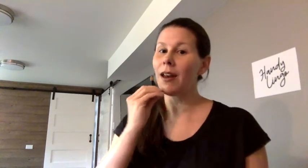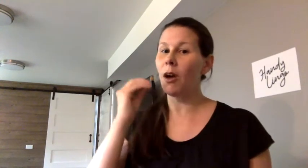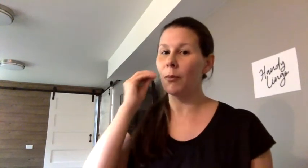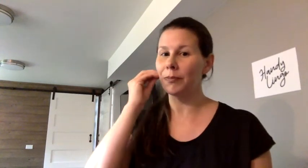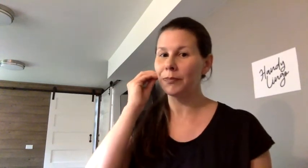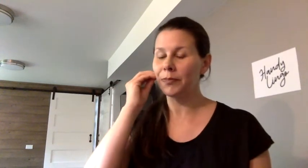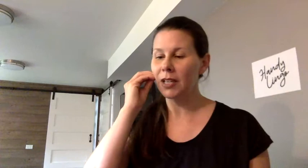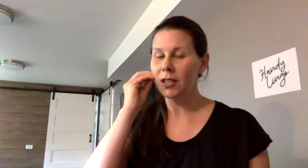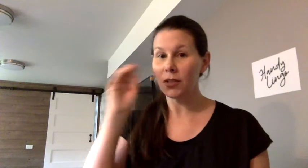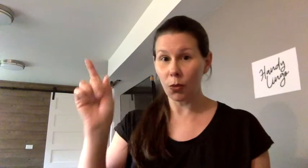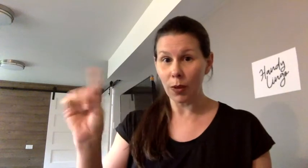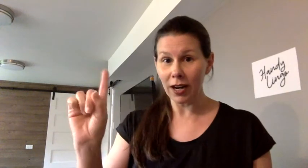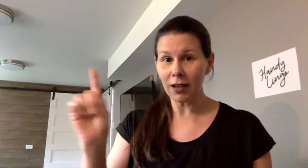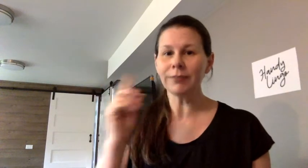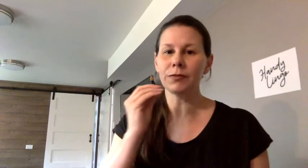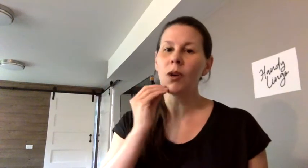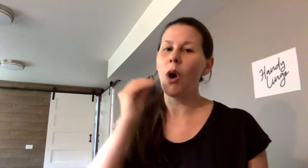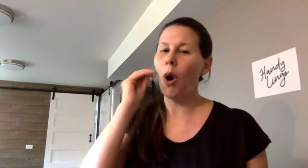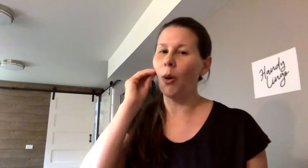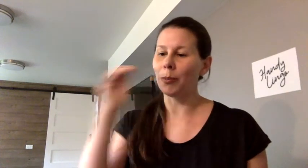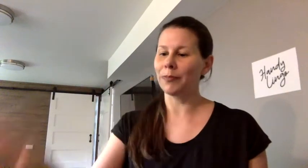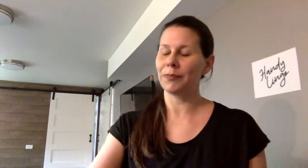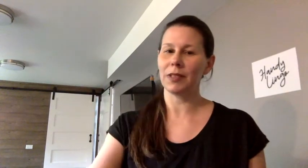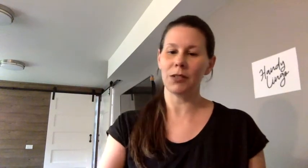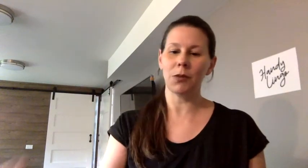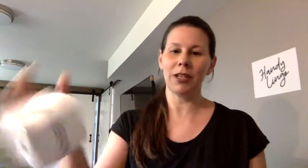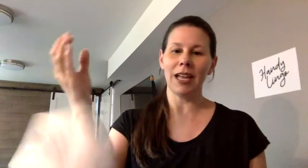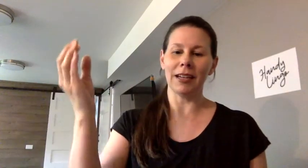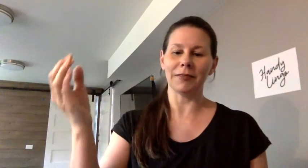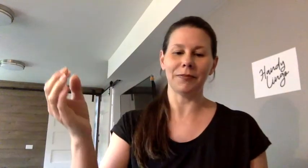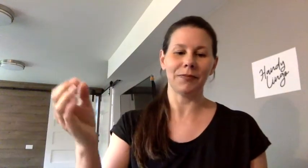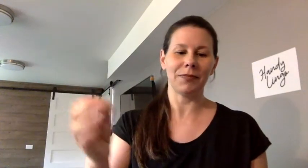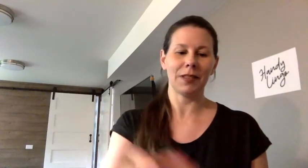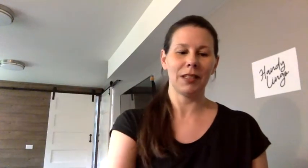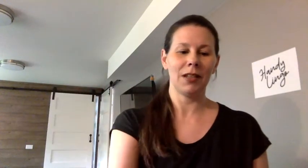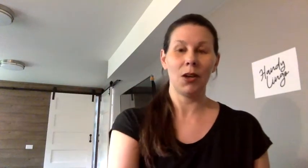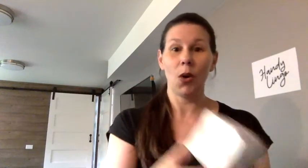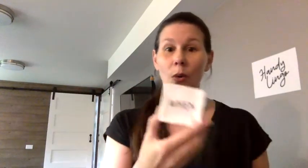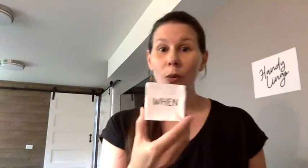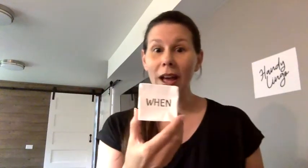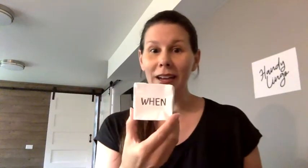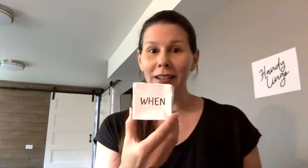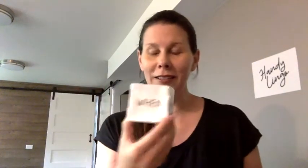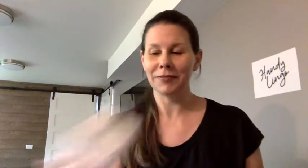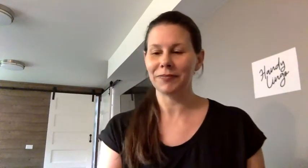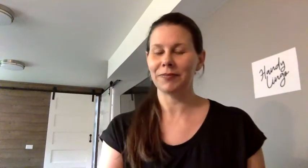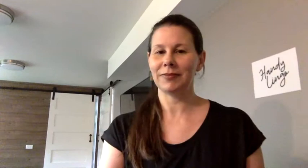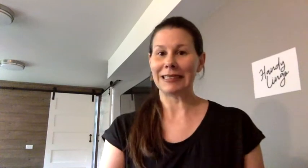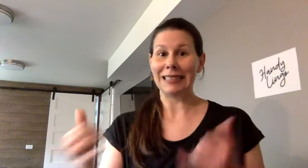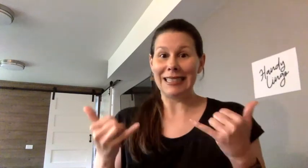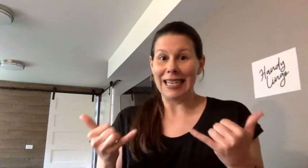home. So where? Home. Let's roll it again. When?